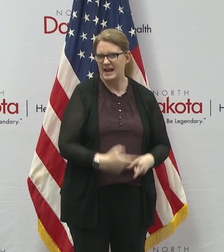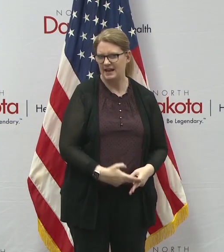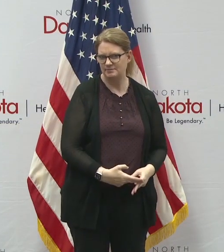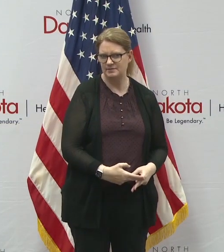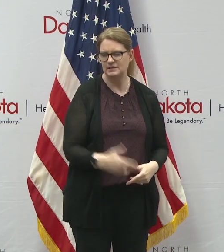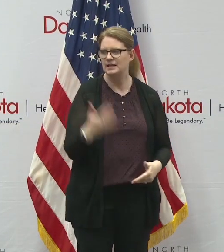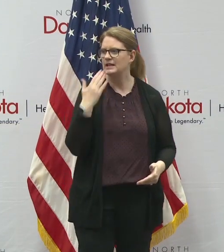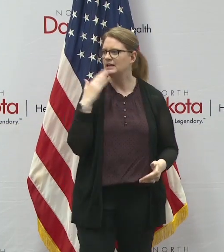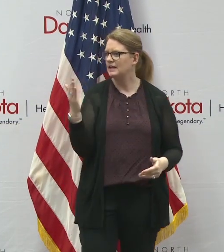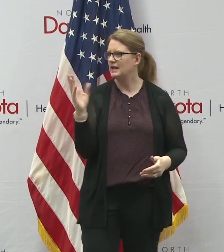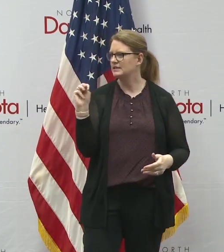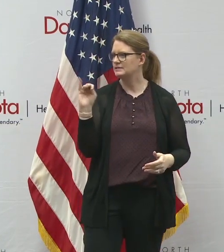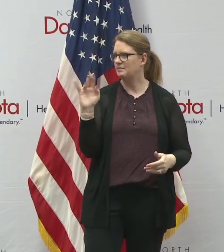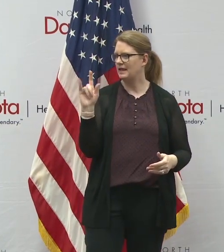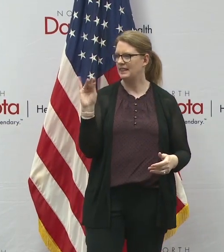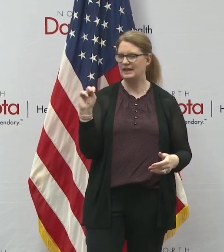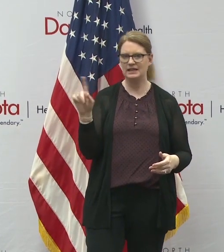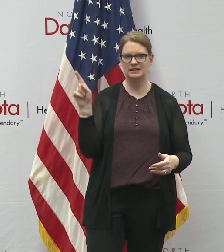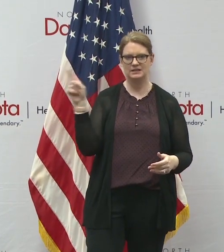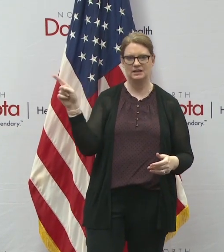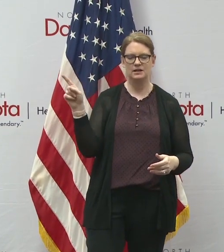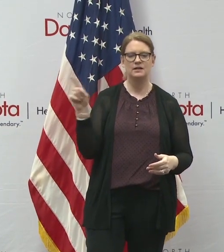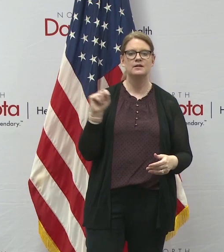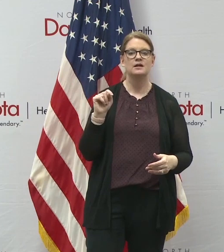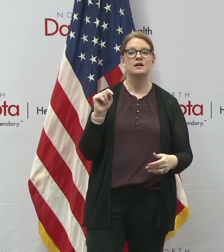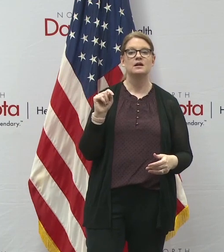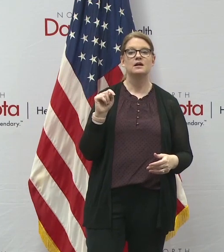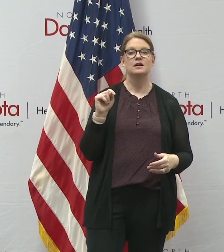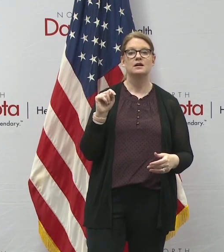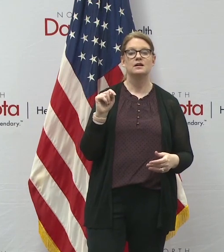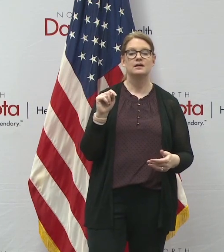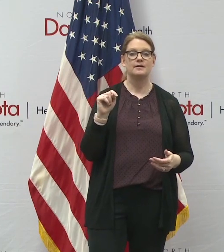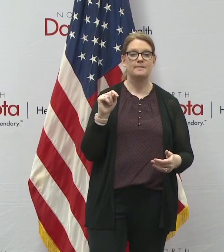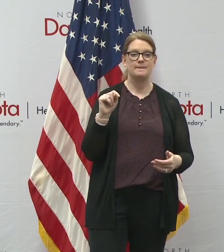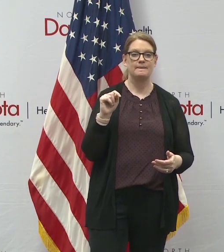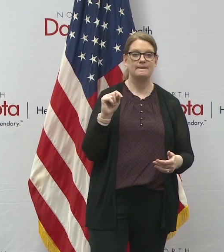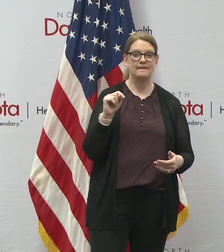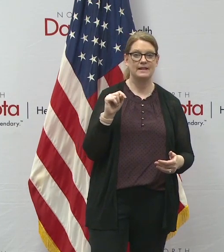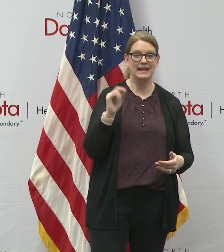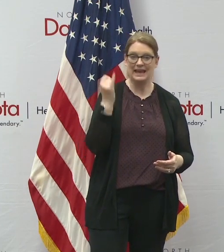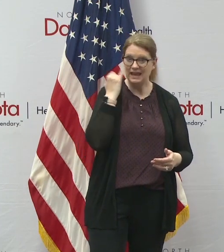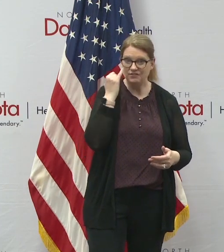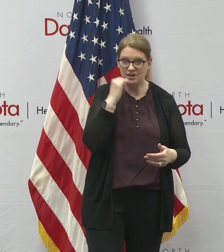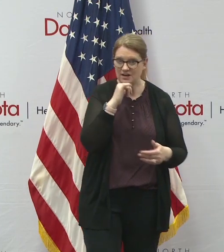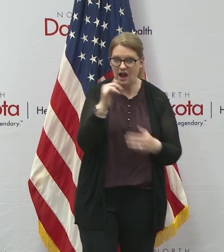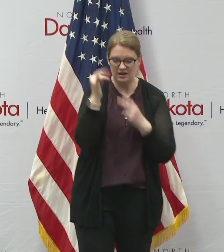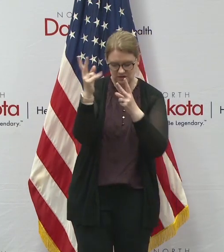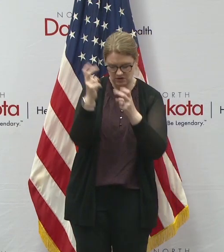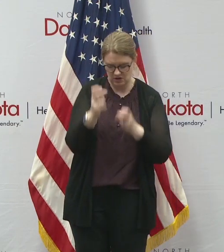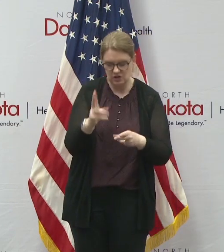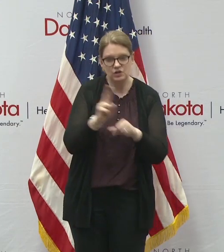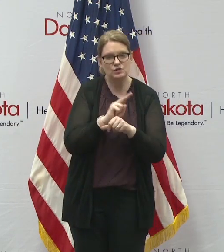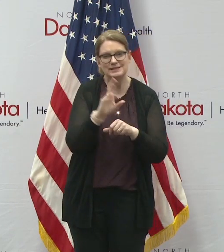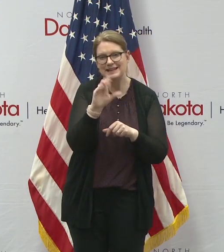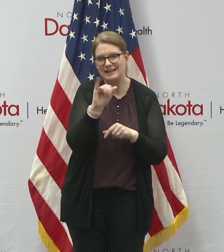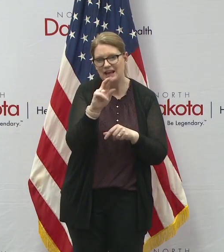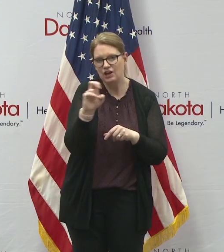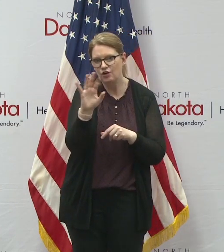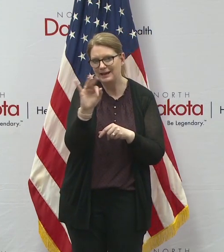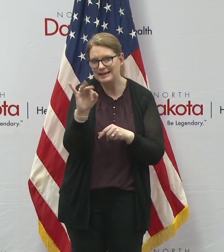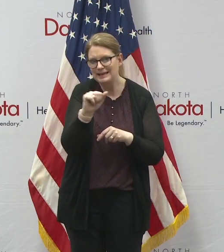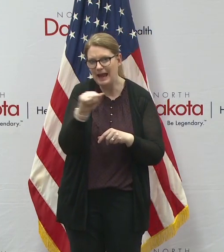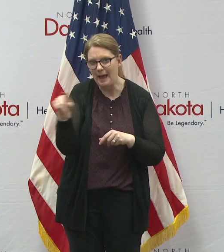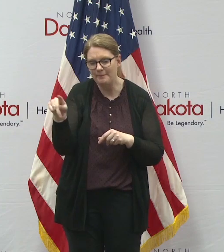Thanks, Mylynn. And as Mylynn said at the end, again, if you're not downloading and using the Care19 app that